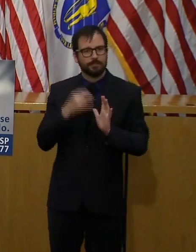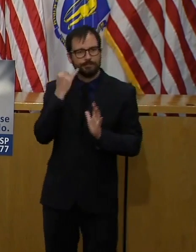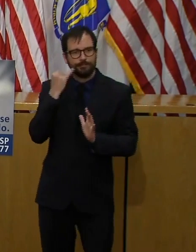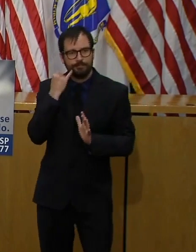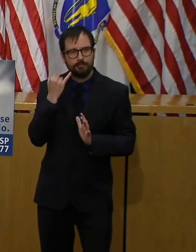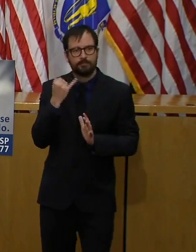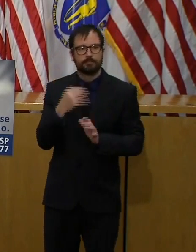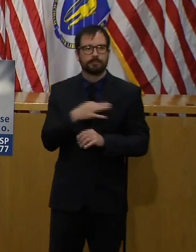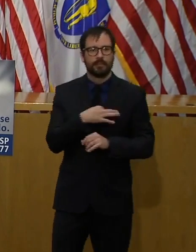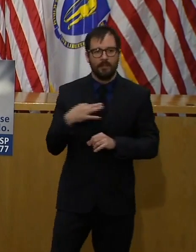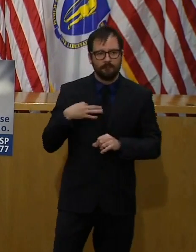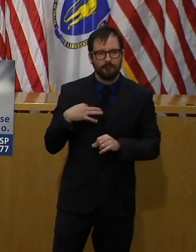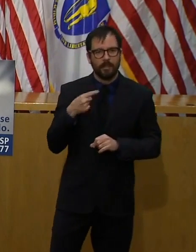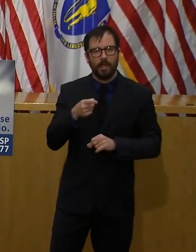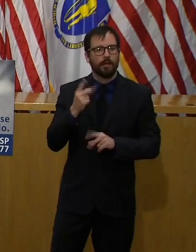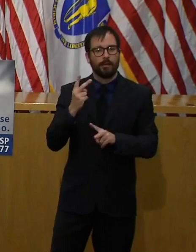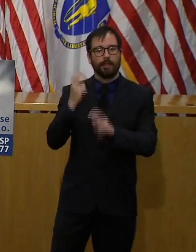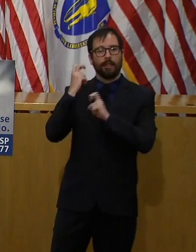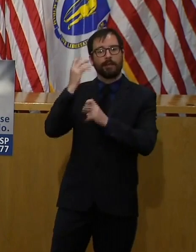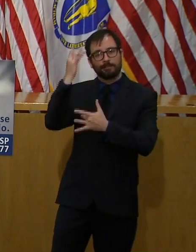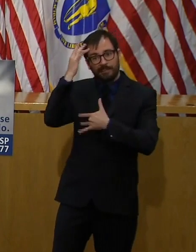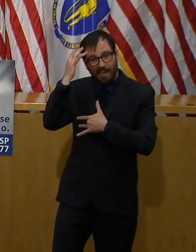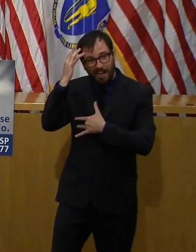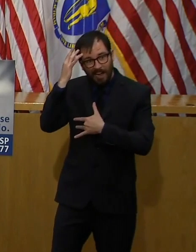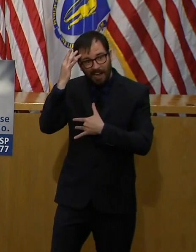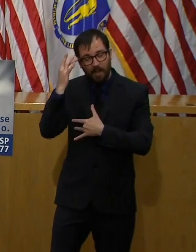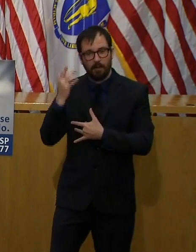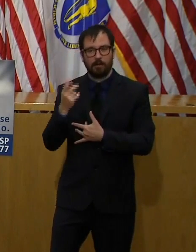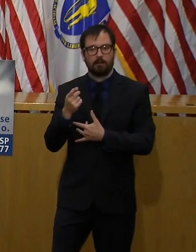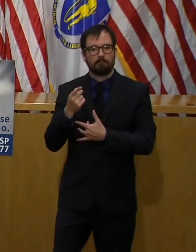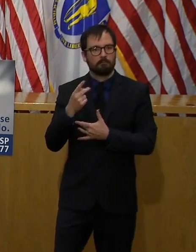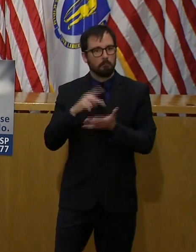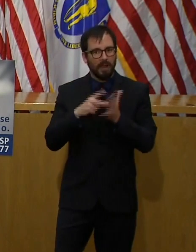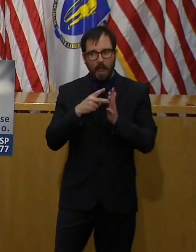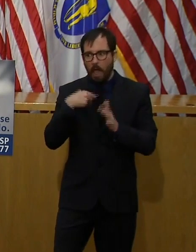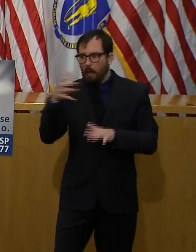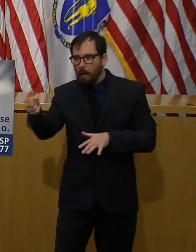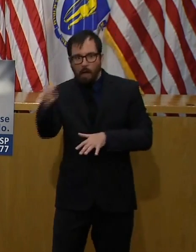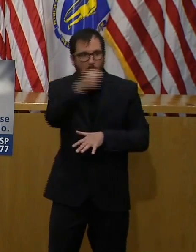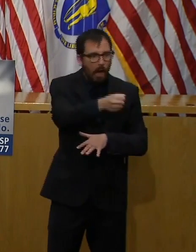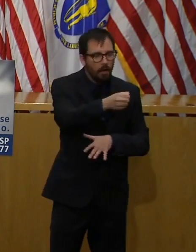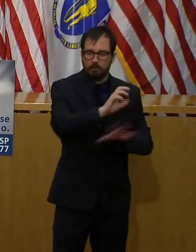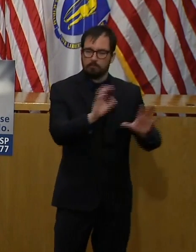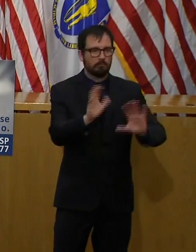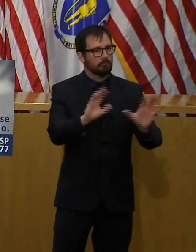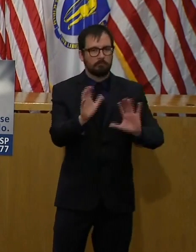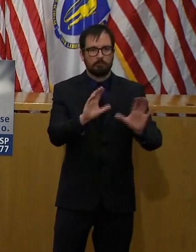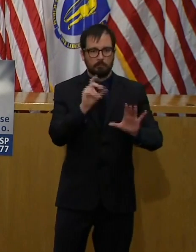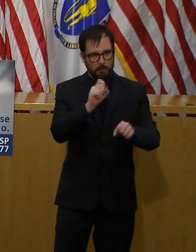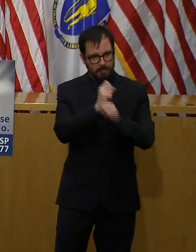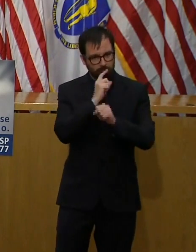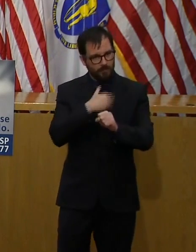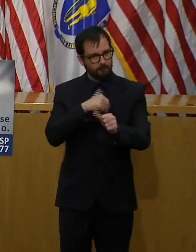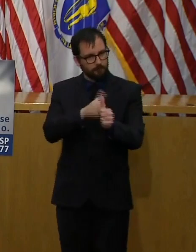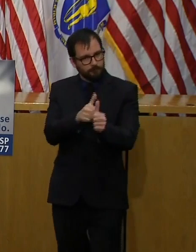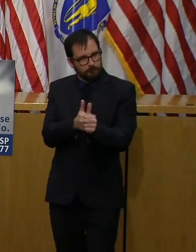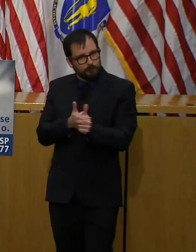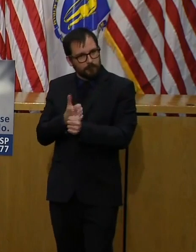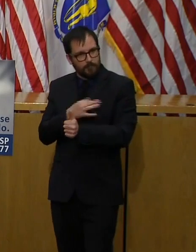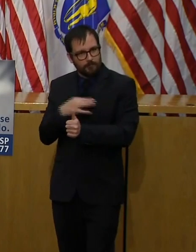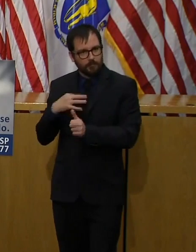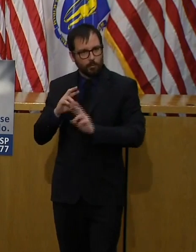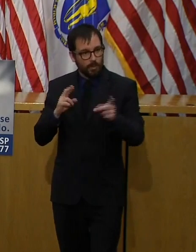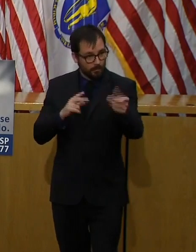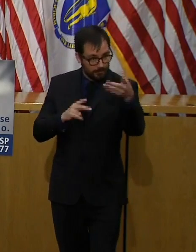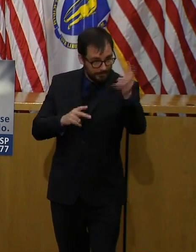float. We can't have that if we're going to try to have COVID negative and COVID positive units. We also need to ensure that they have